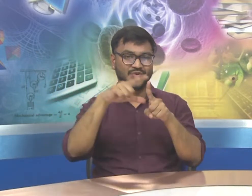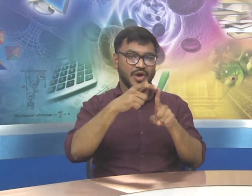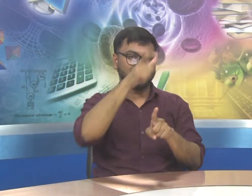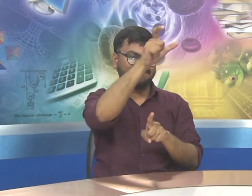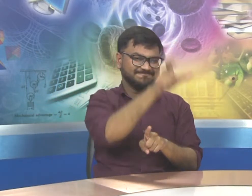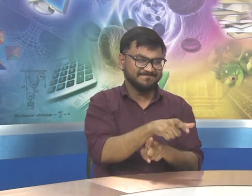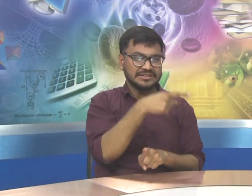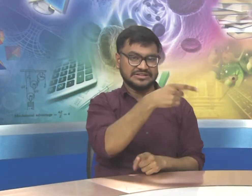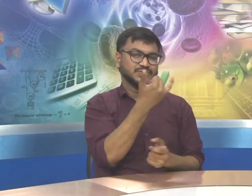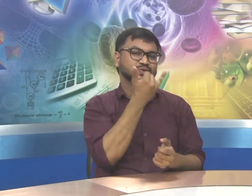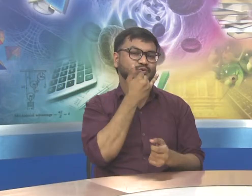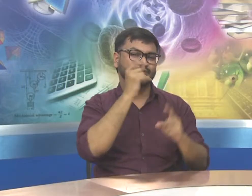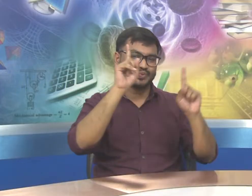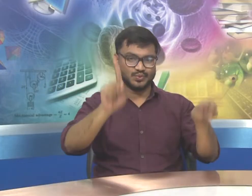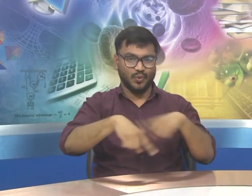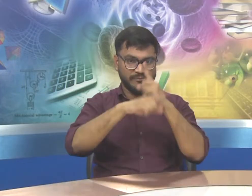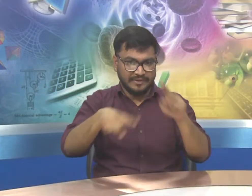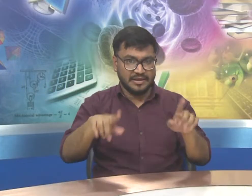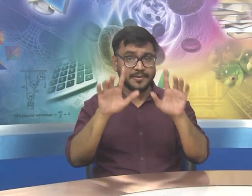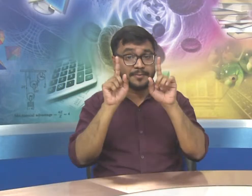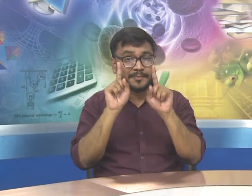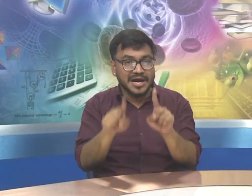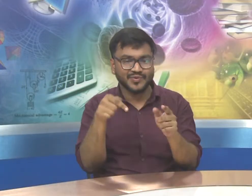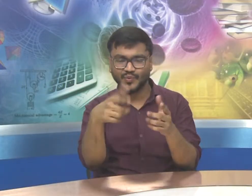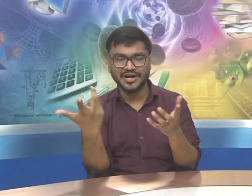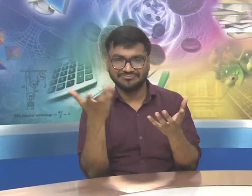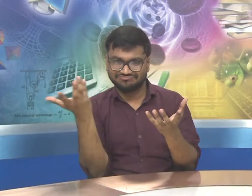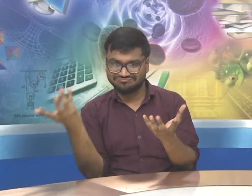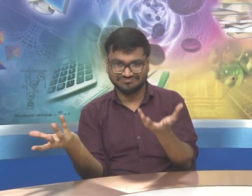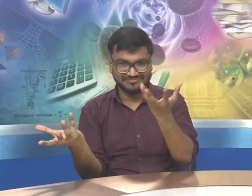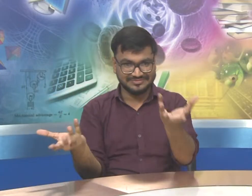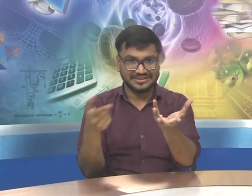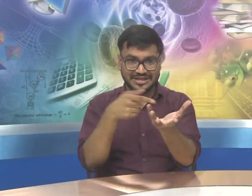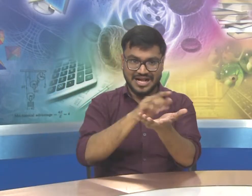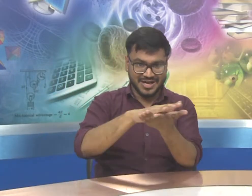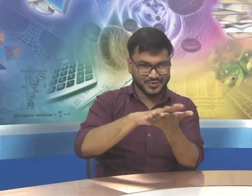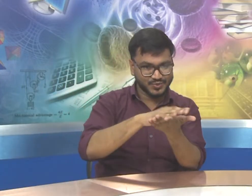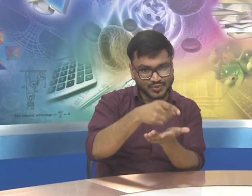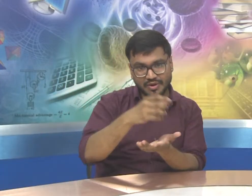wrong because water is actually H2O,